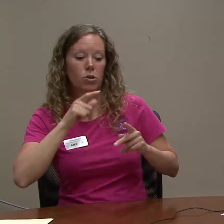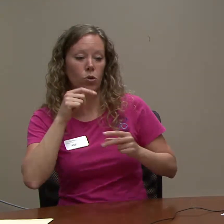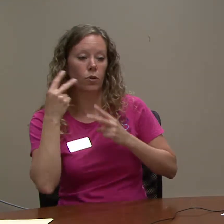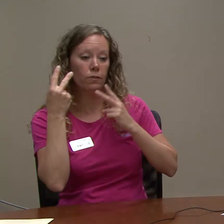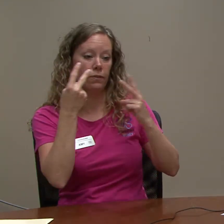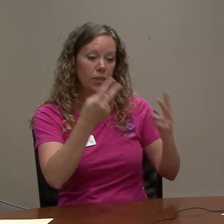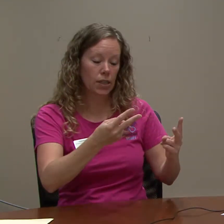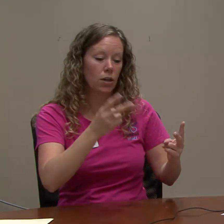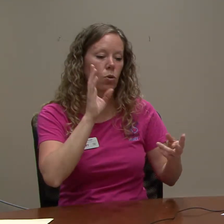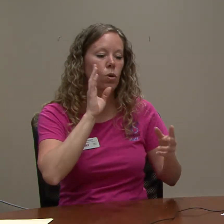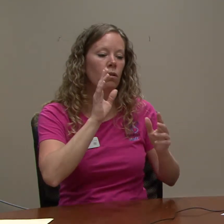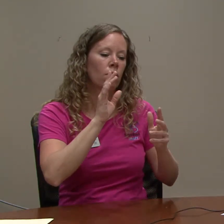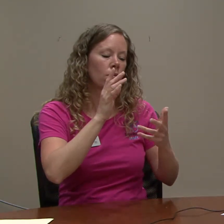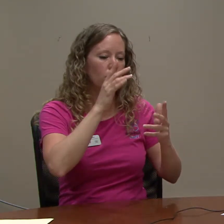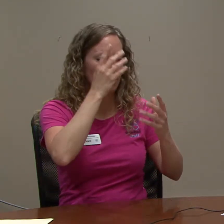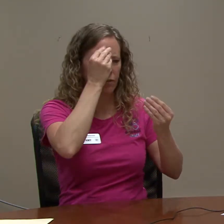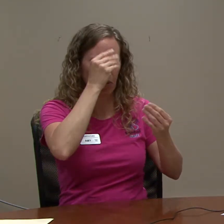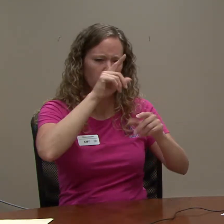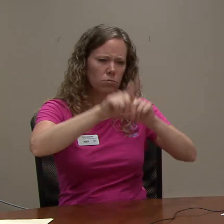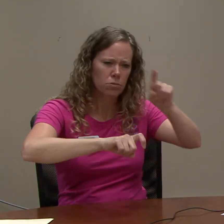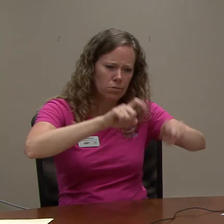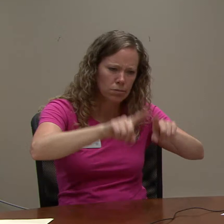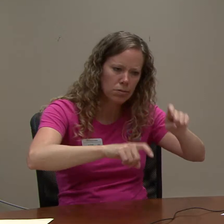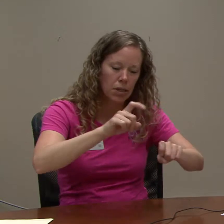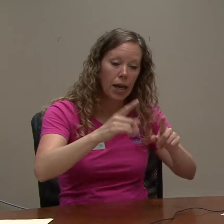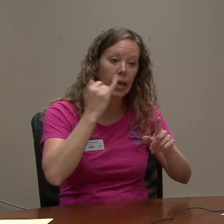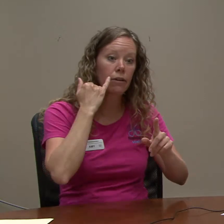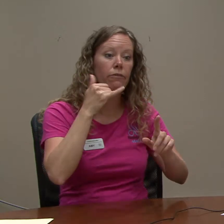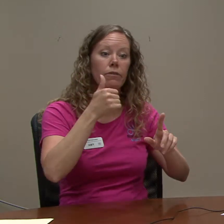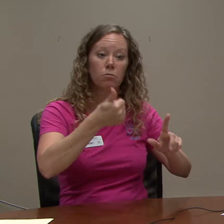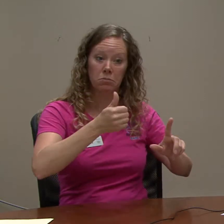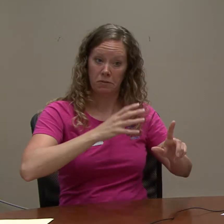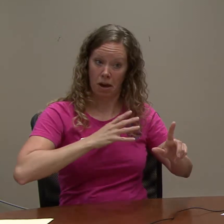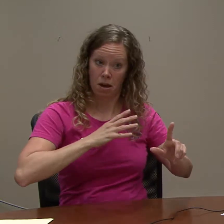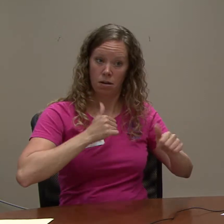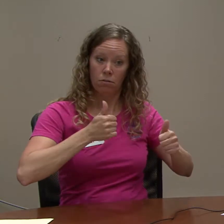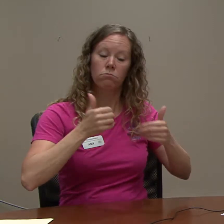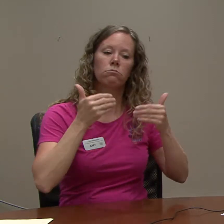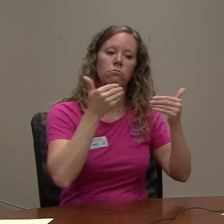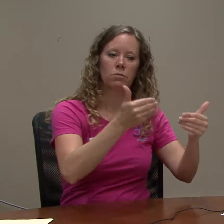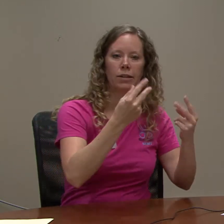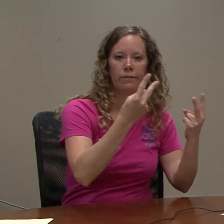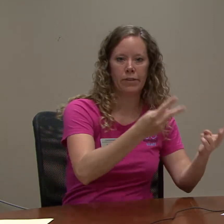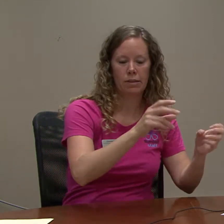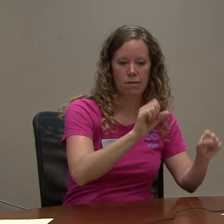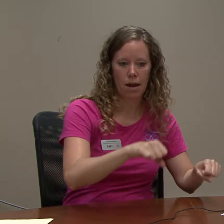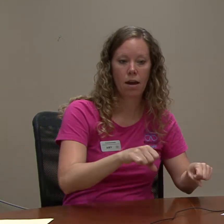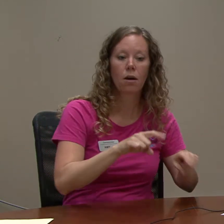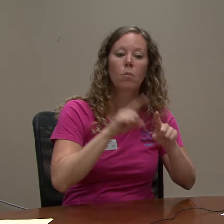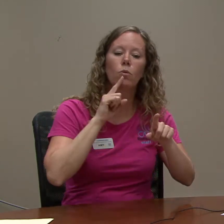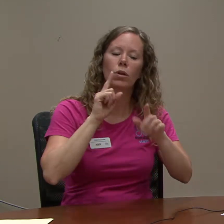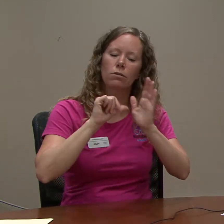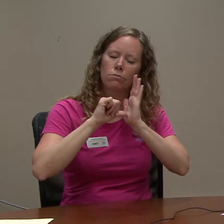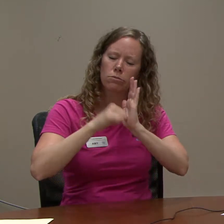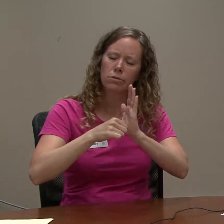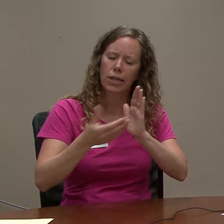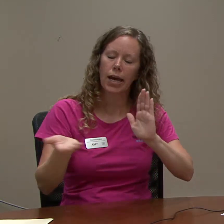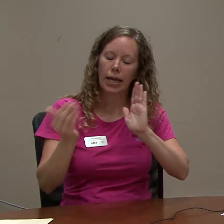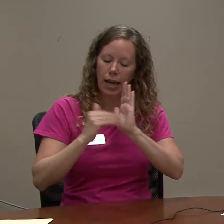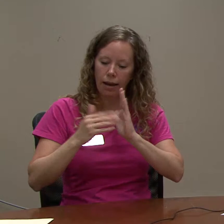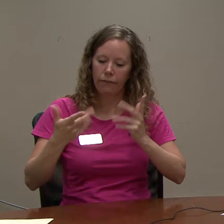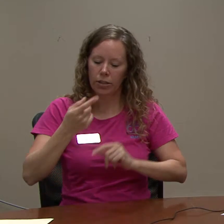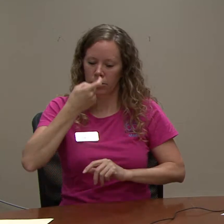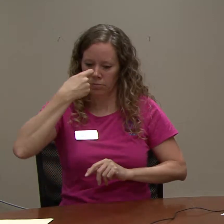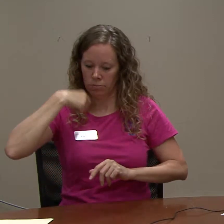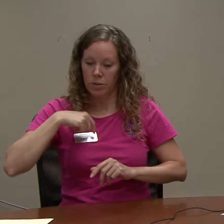to proceed. And again, the visitor must verify through the written attestation to the fact that they have had a COVID